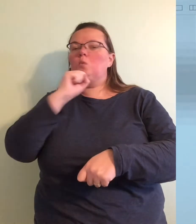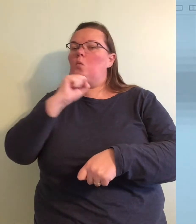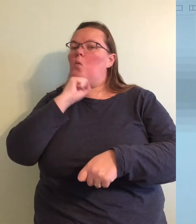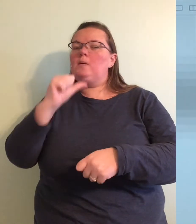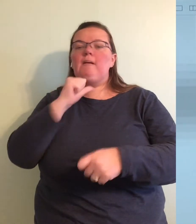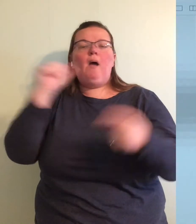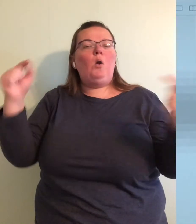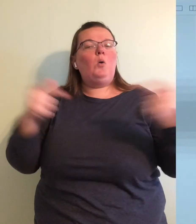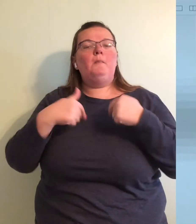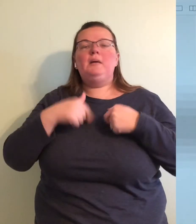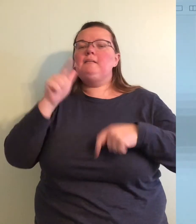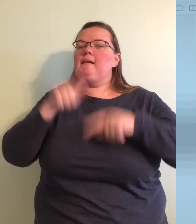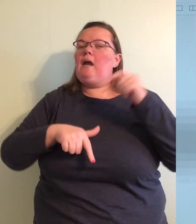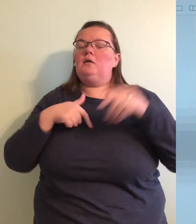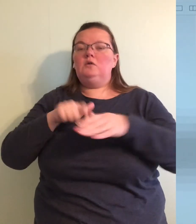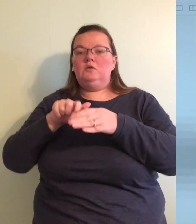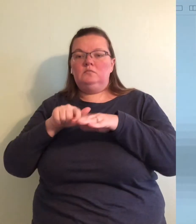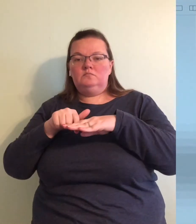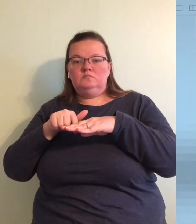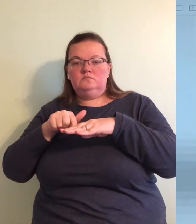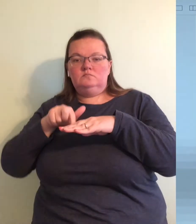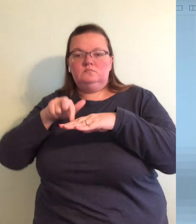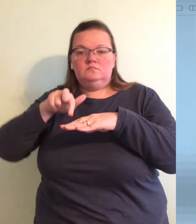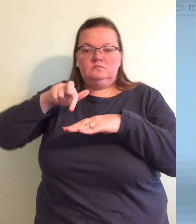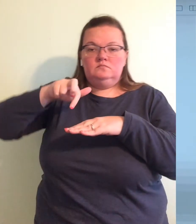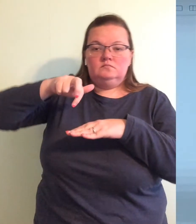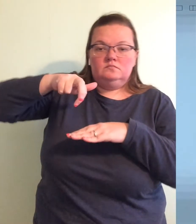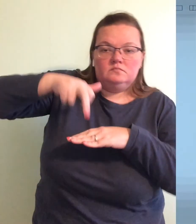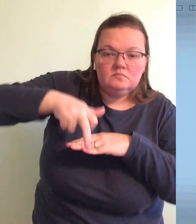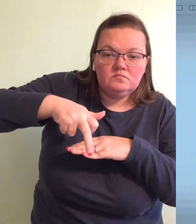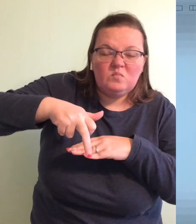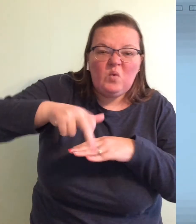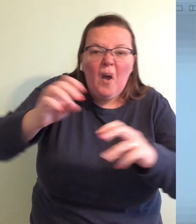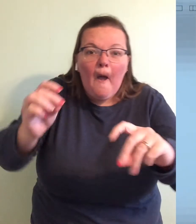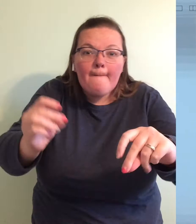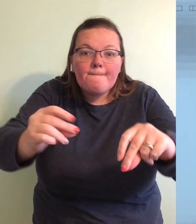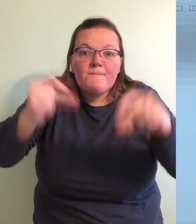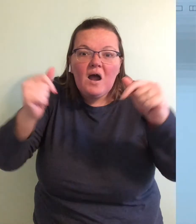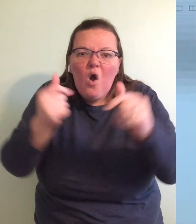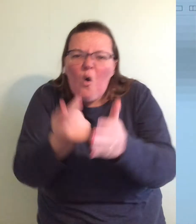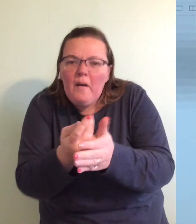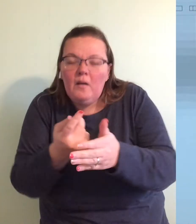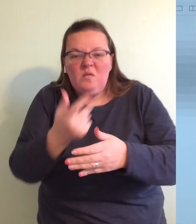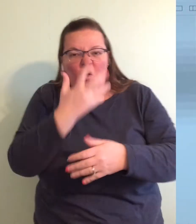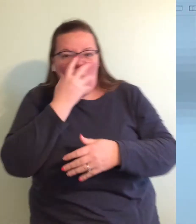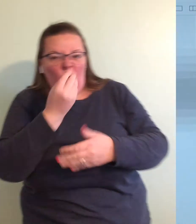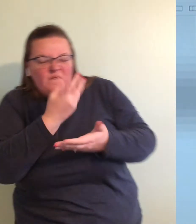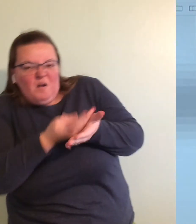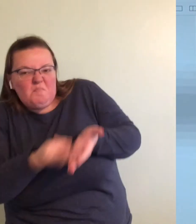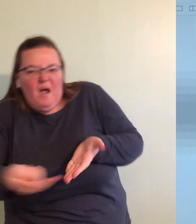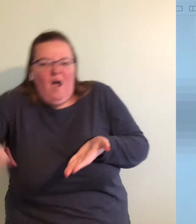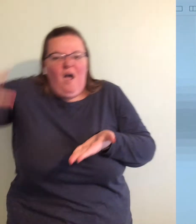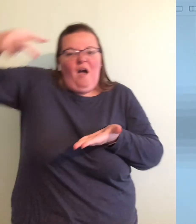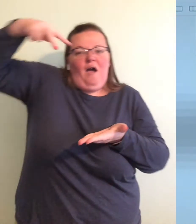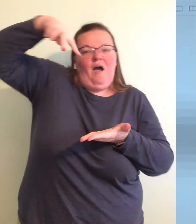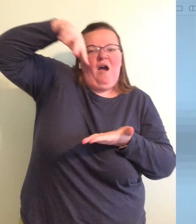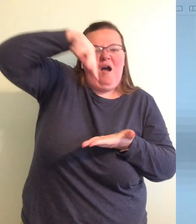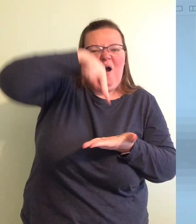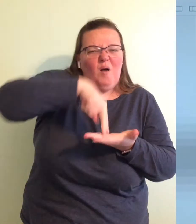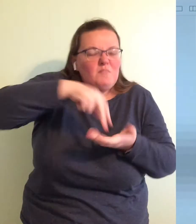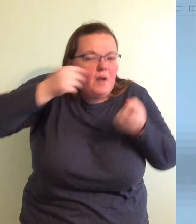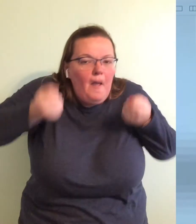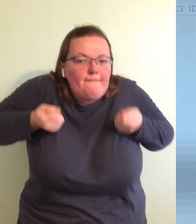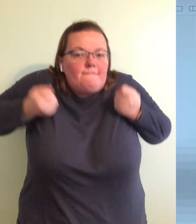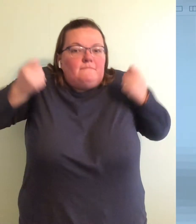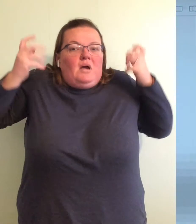can't hurt me. And he raised his leg to step over it. Instantly, the huge creature rose, with all of its